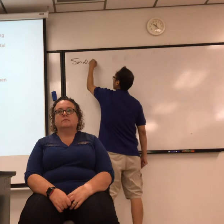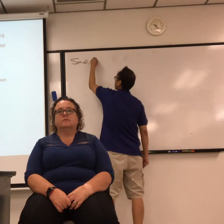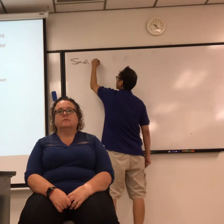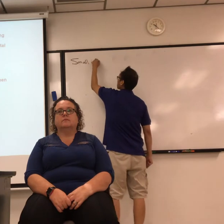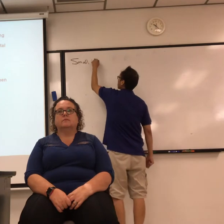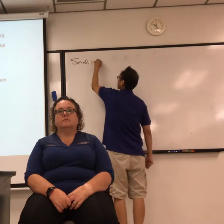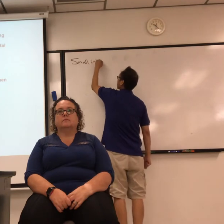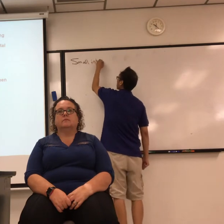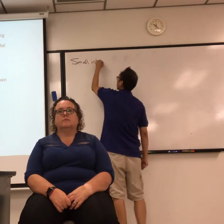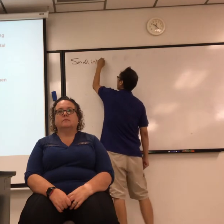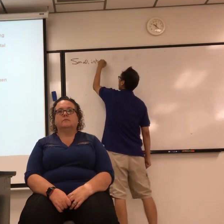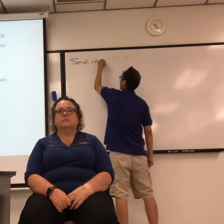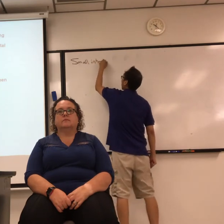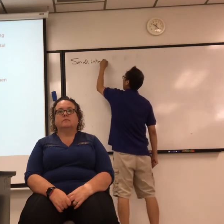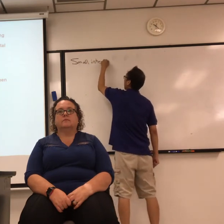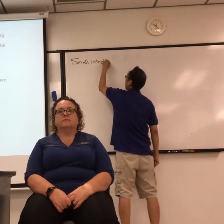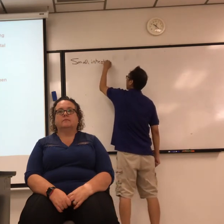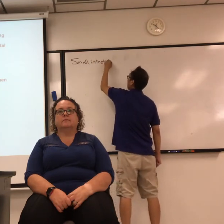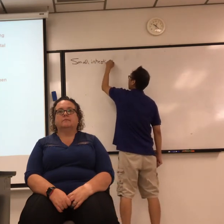Small